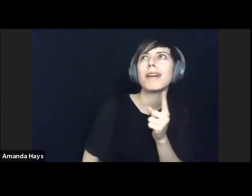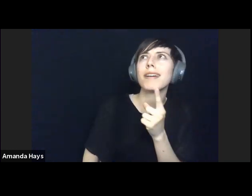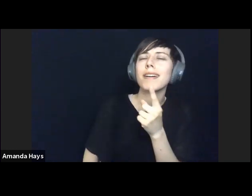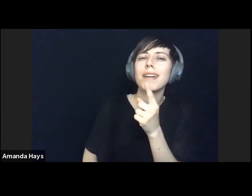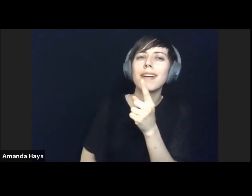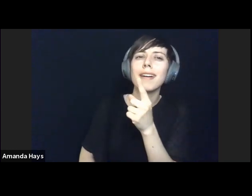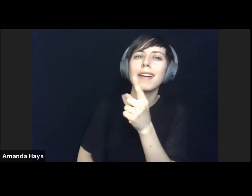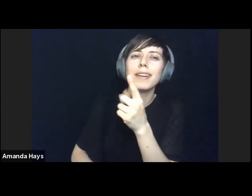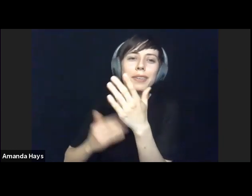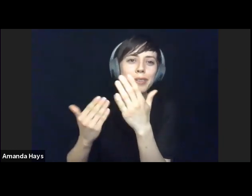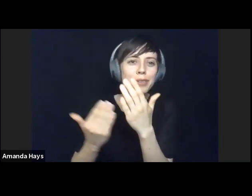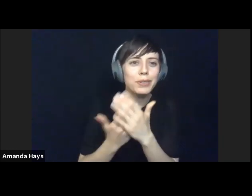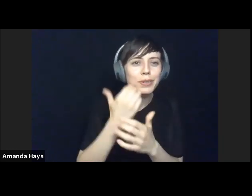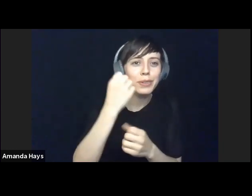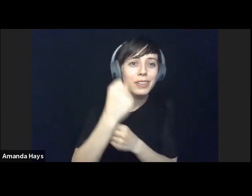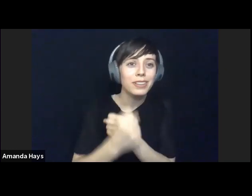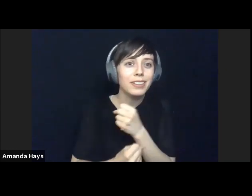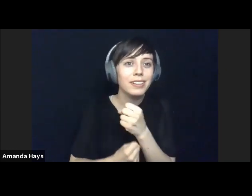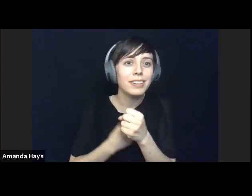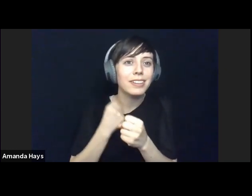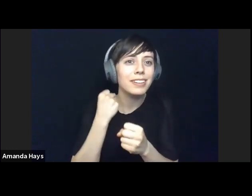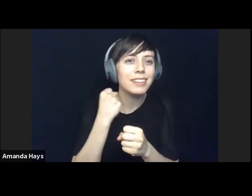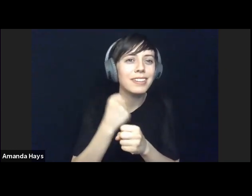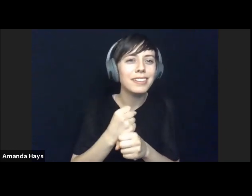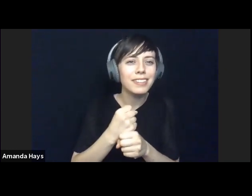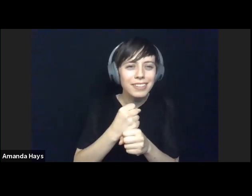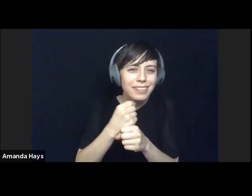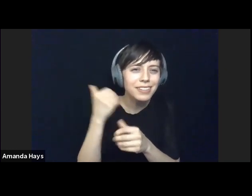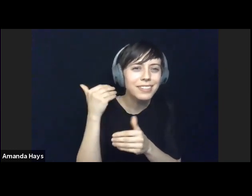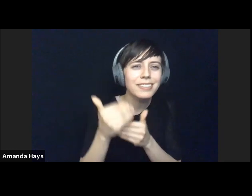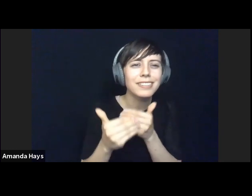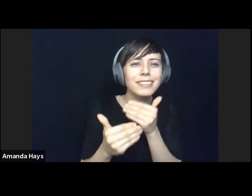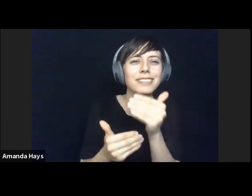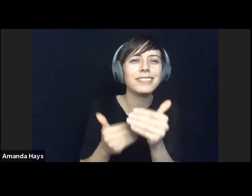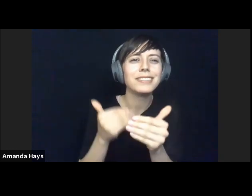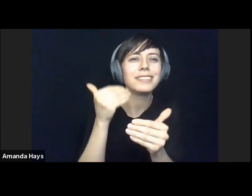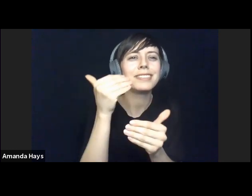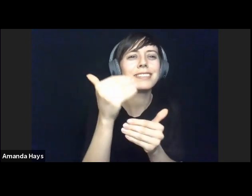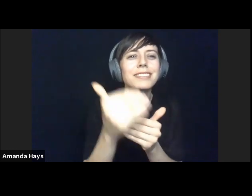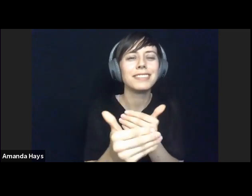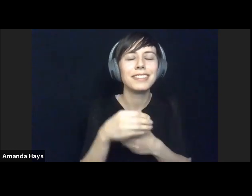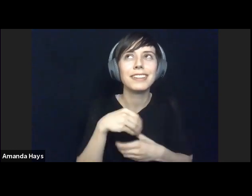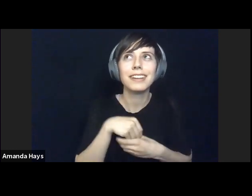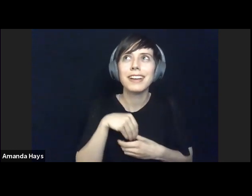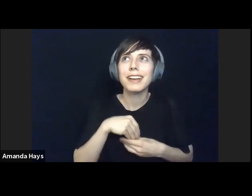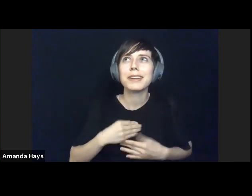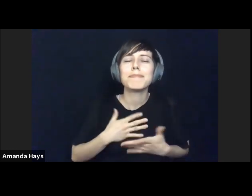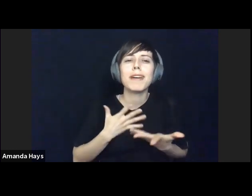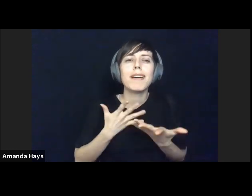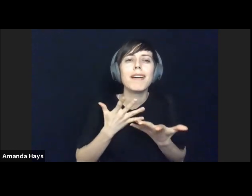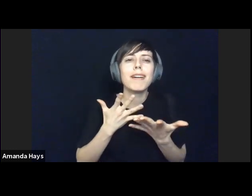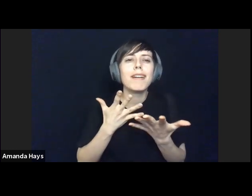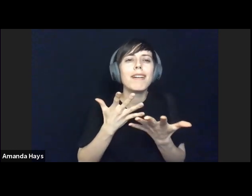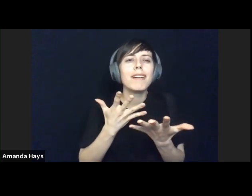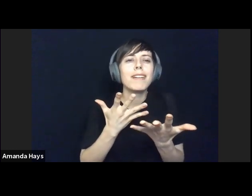unbroken and the rivers virgin to me still.